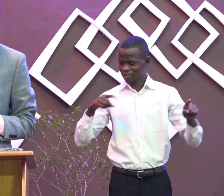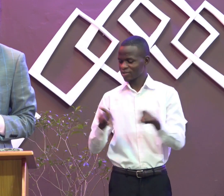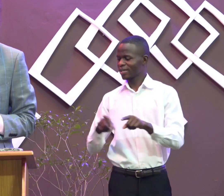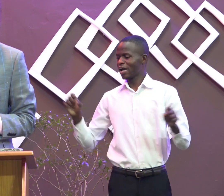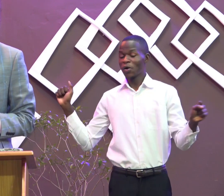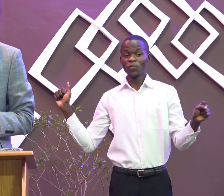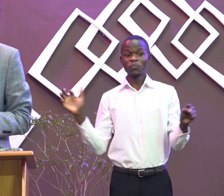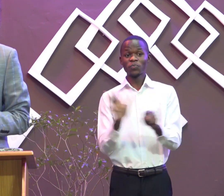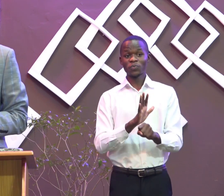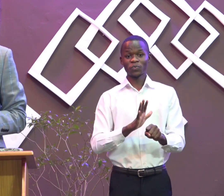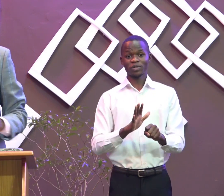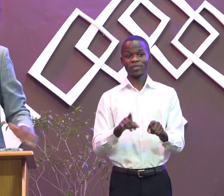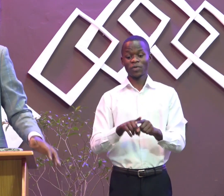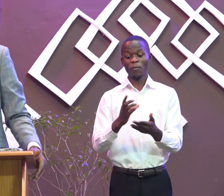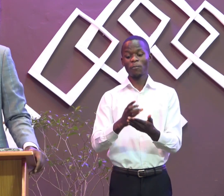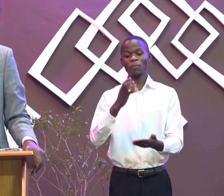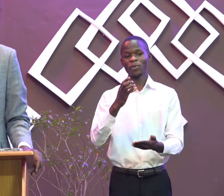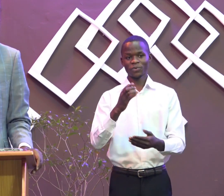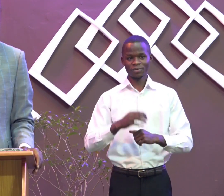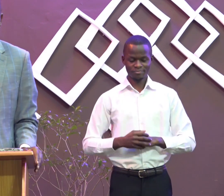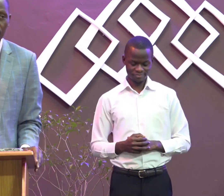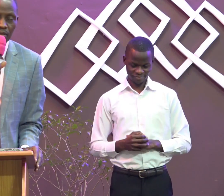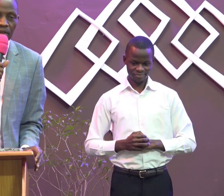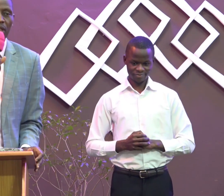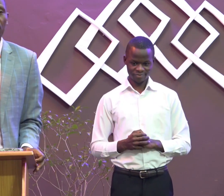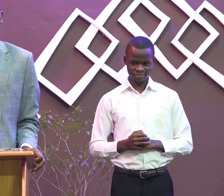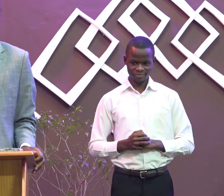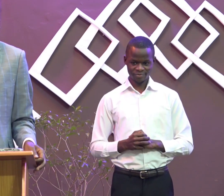kajudde kagala kwabika. I felt very prepared and